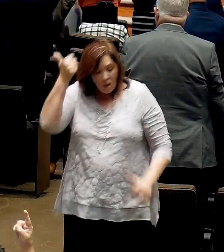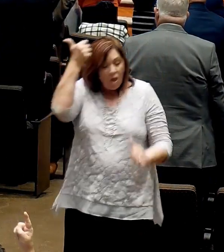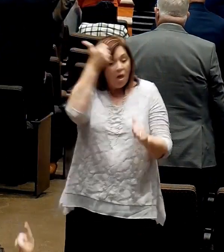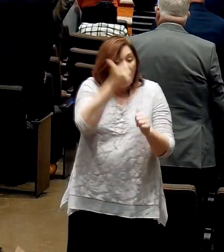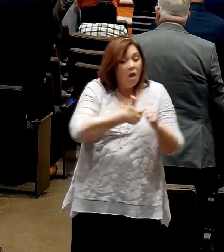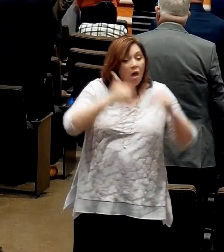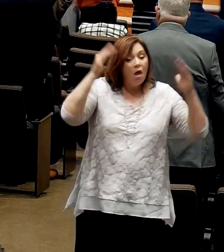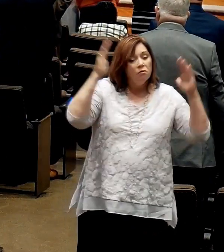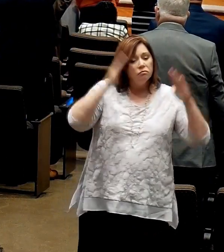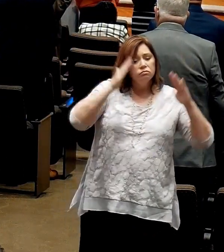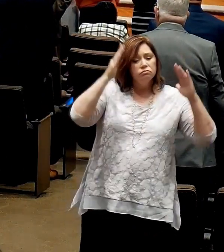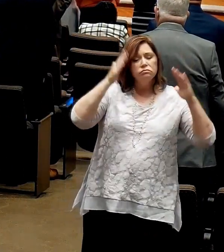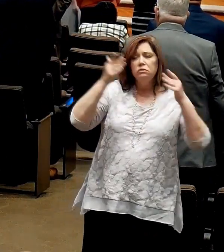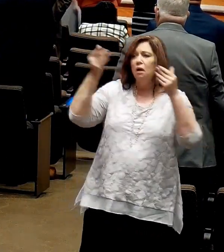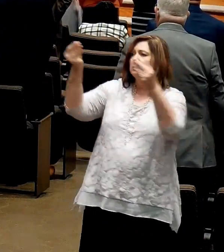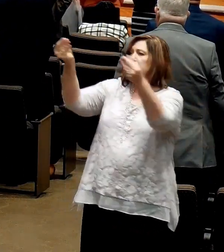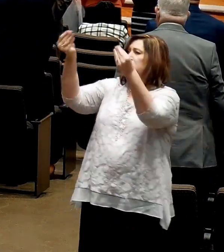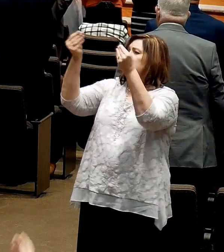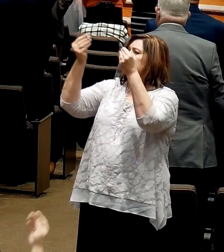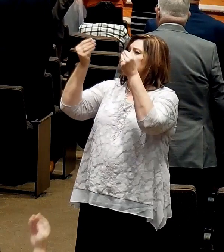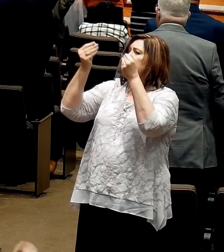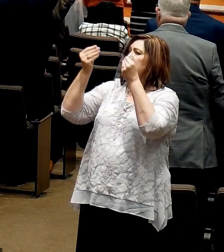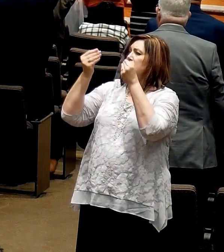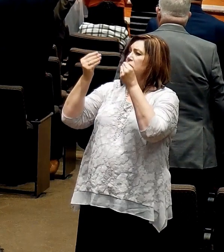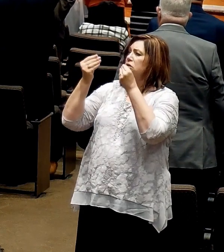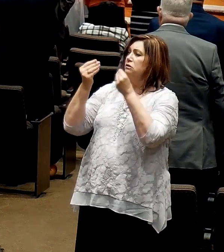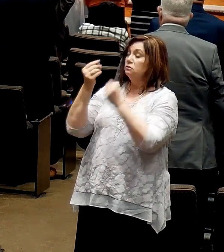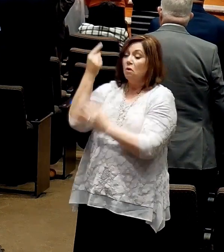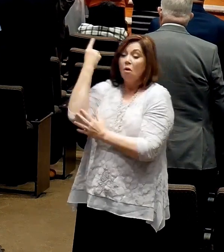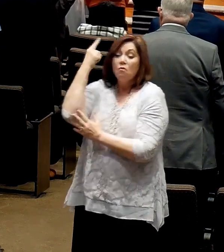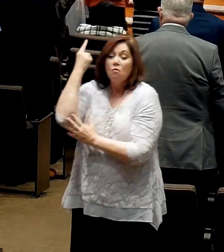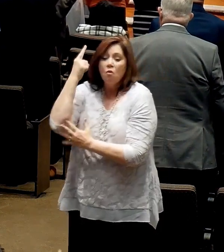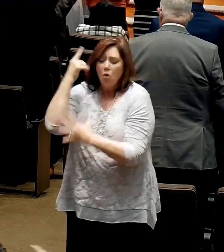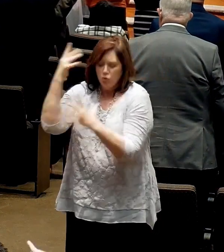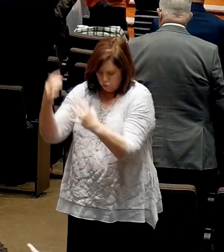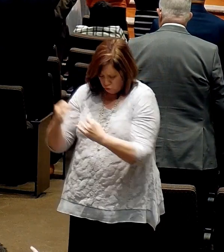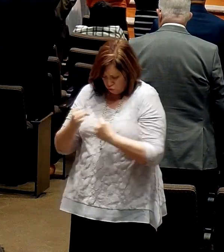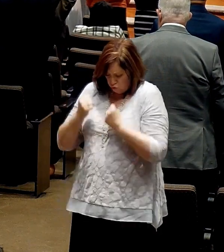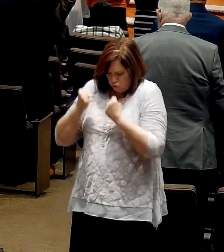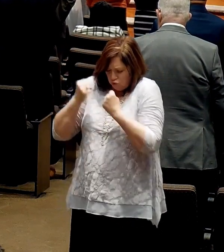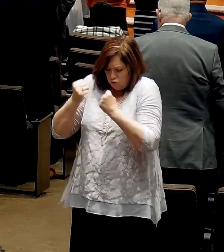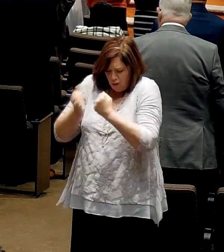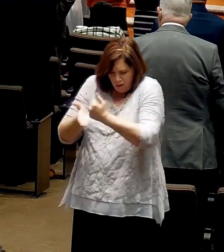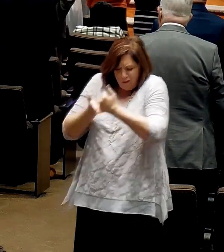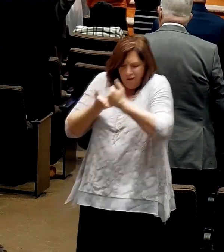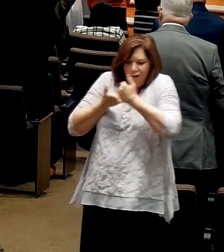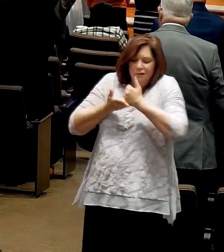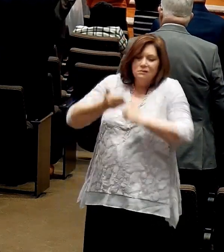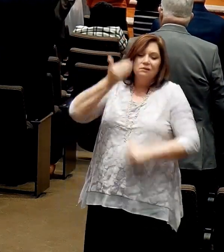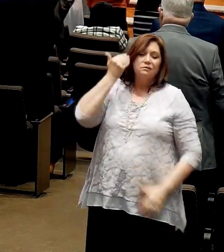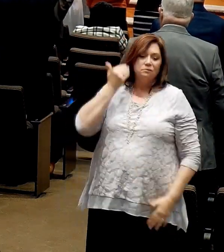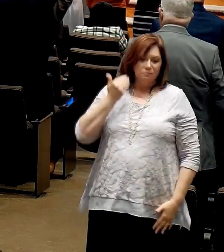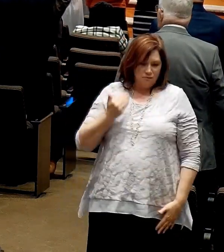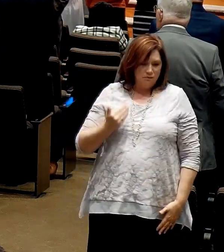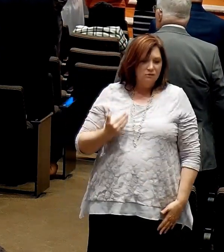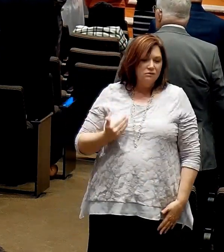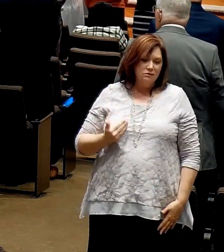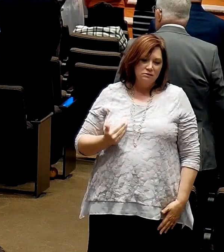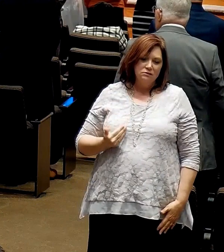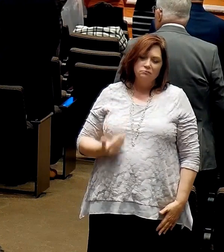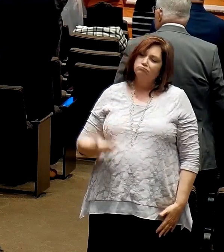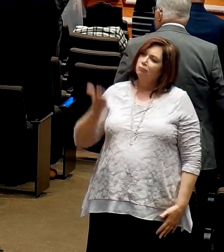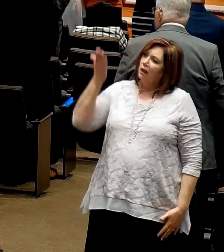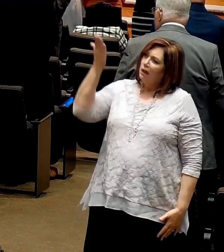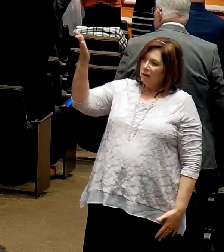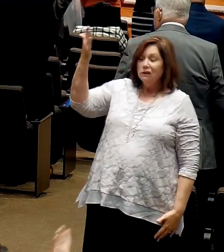God strengthens his children and purges in love. My